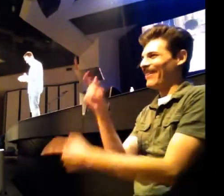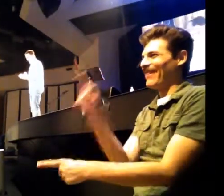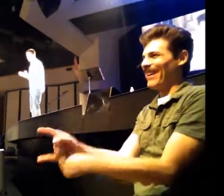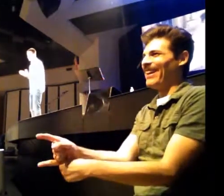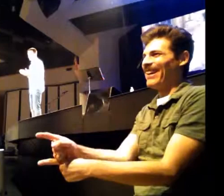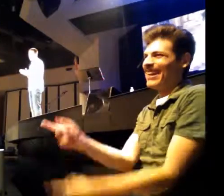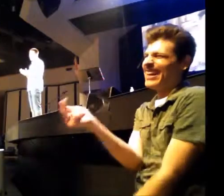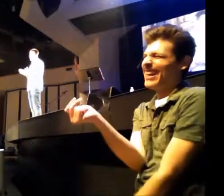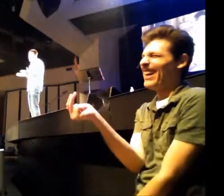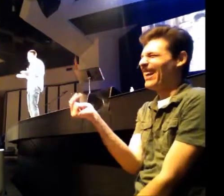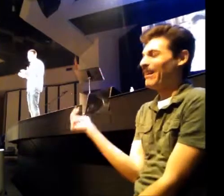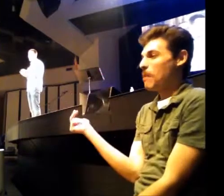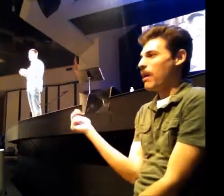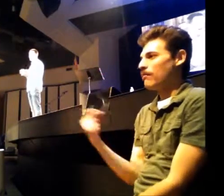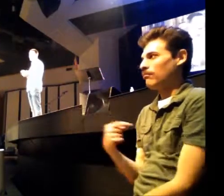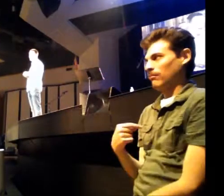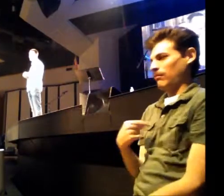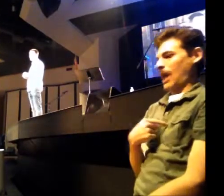We did. At least I did.